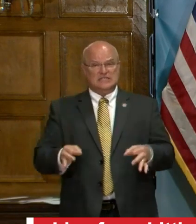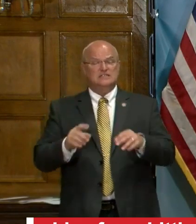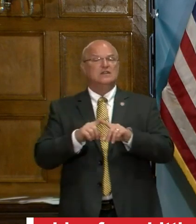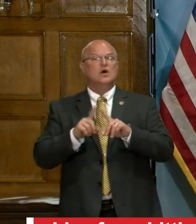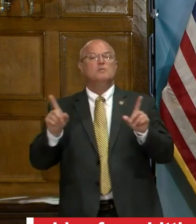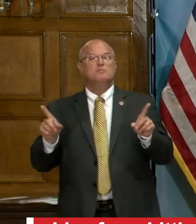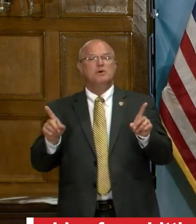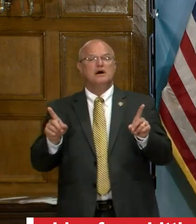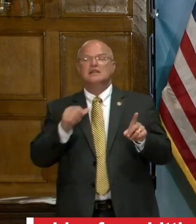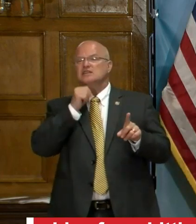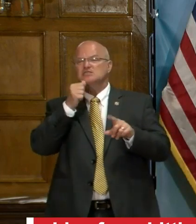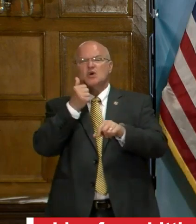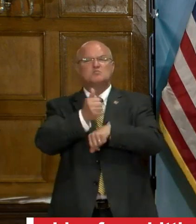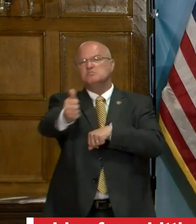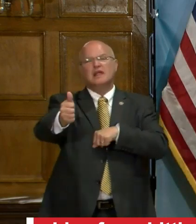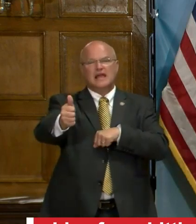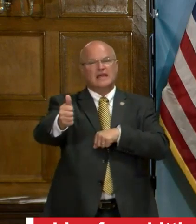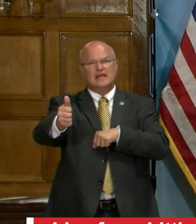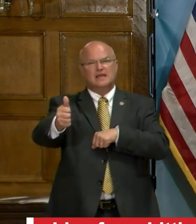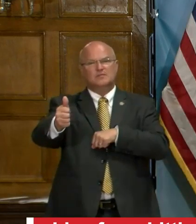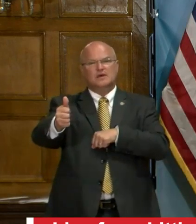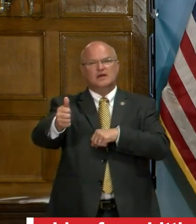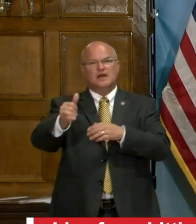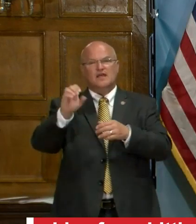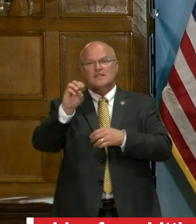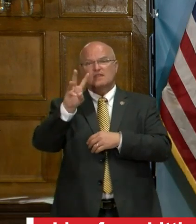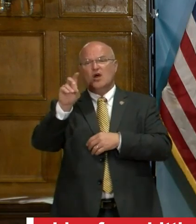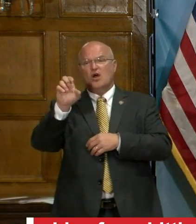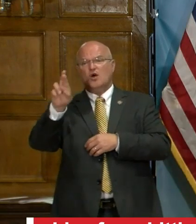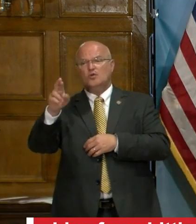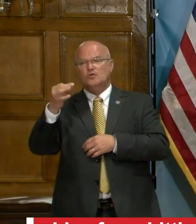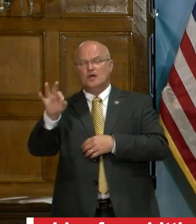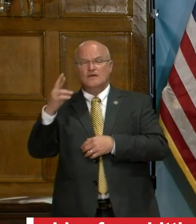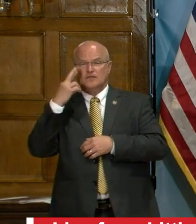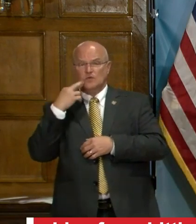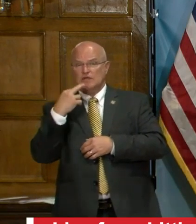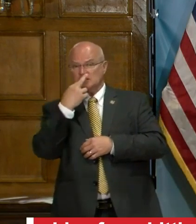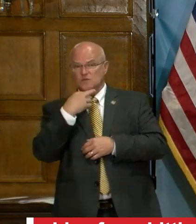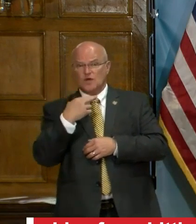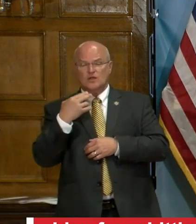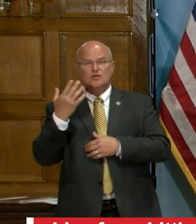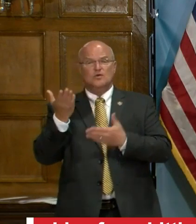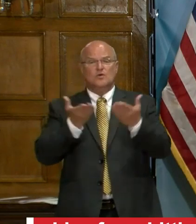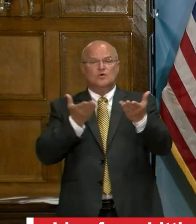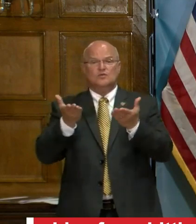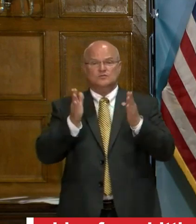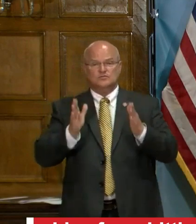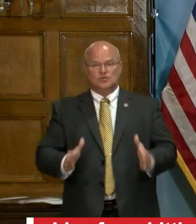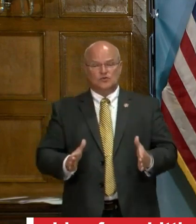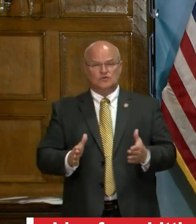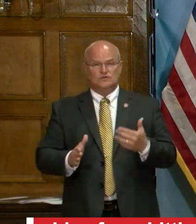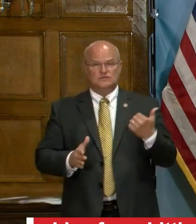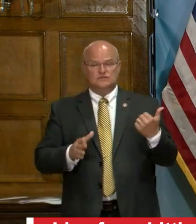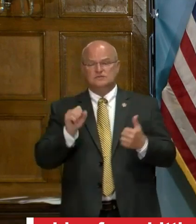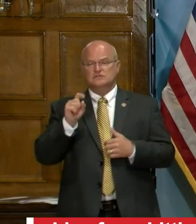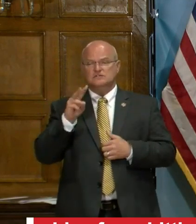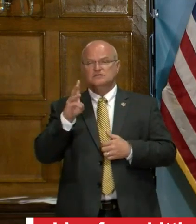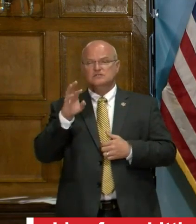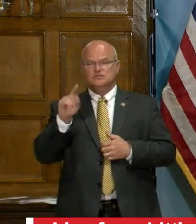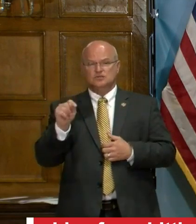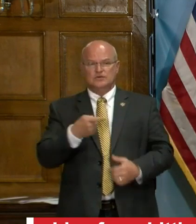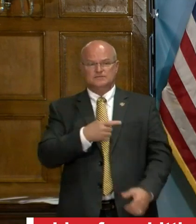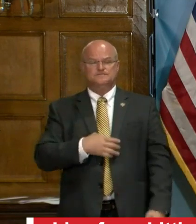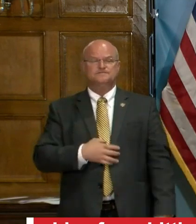decision, but don't blame it on the owner of the restaurant or the wait staff there. Stuart?